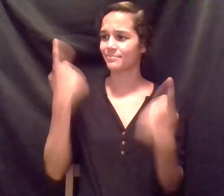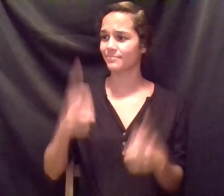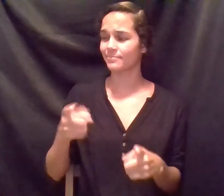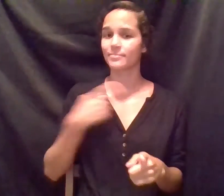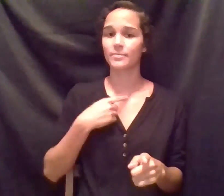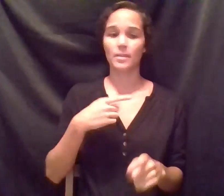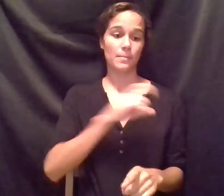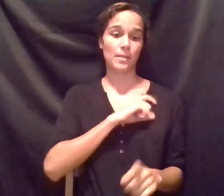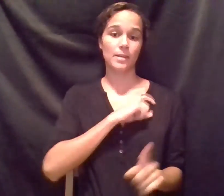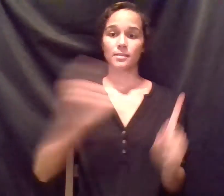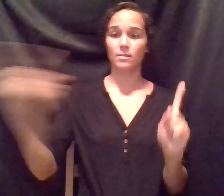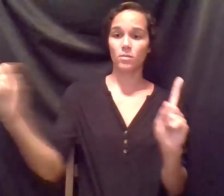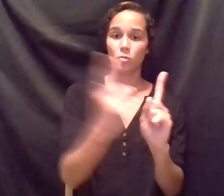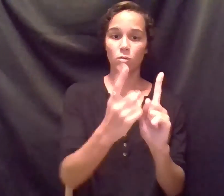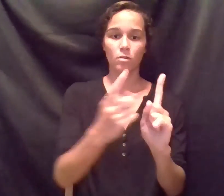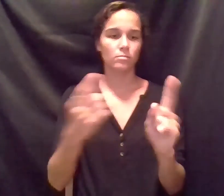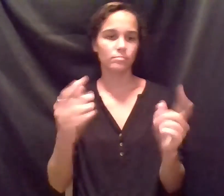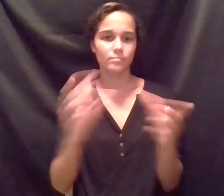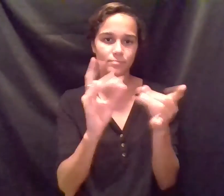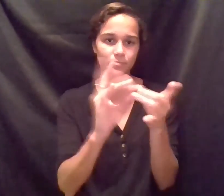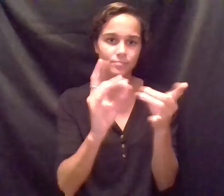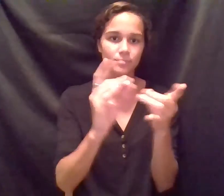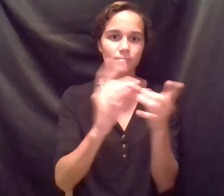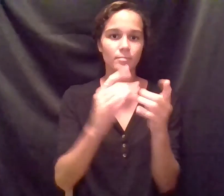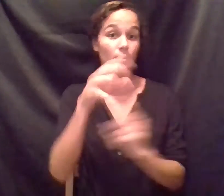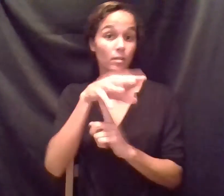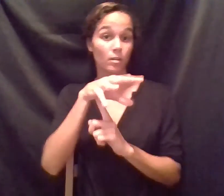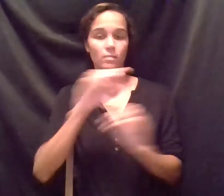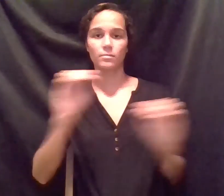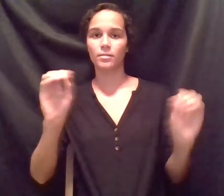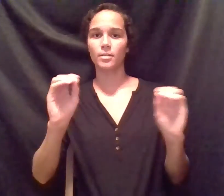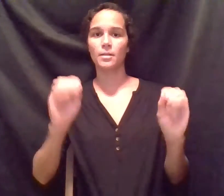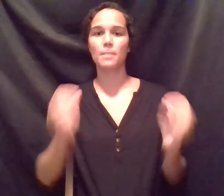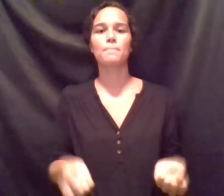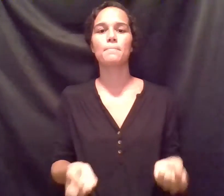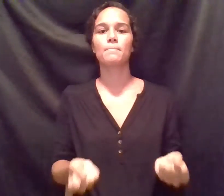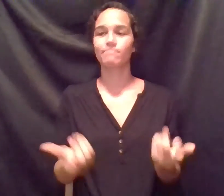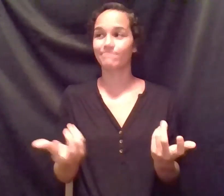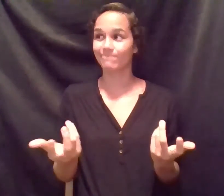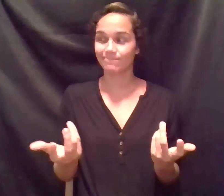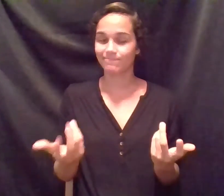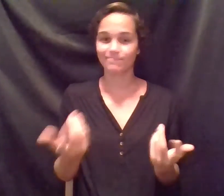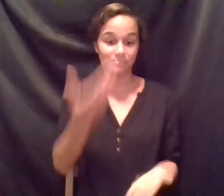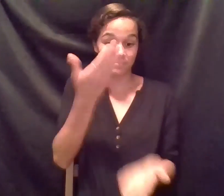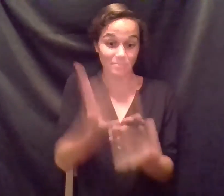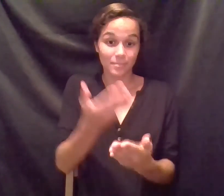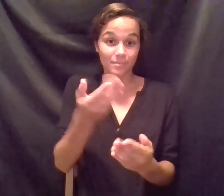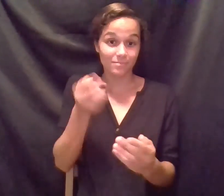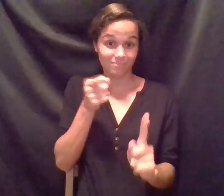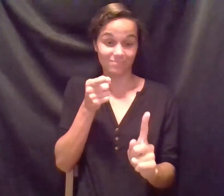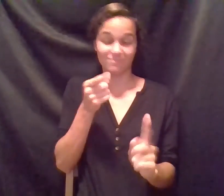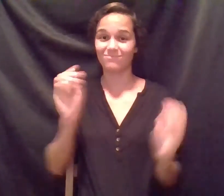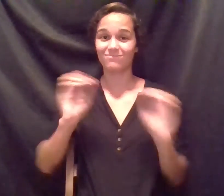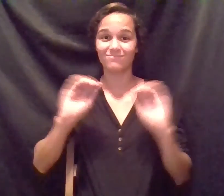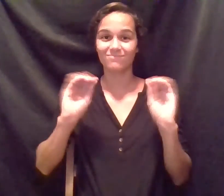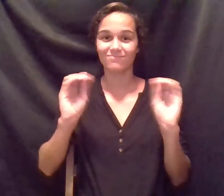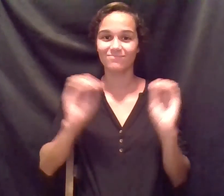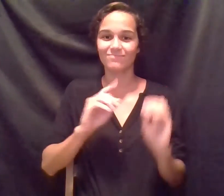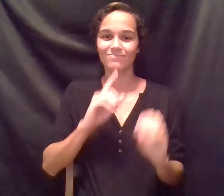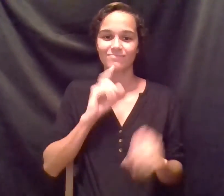some things and we didn't have anybody filming them. So we didn't have any evidence, some hard evidence that said he was not doing.